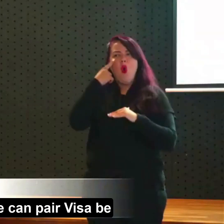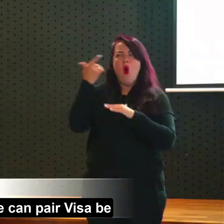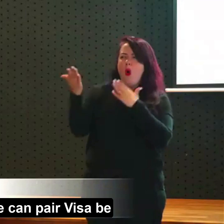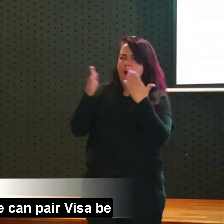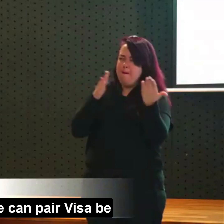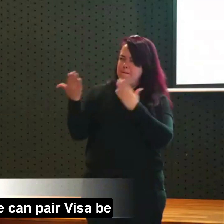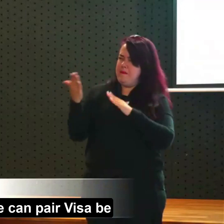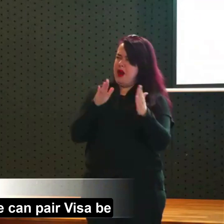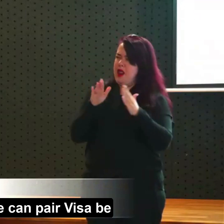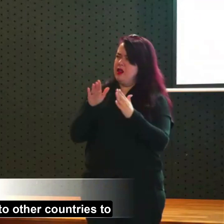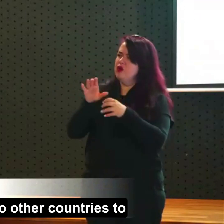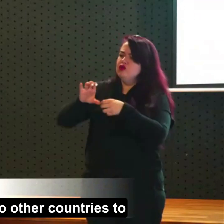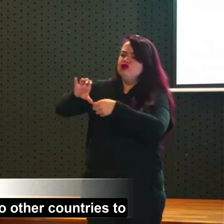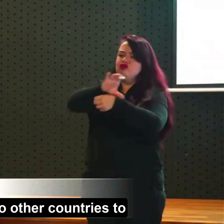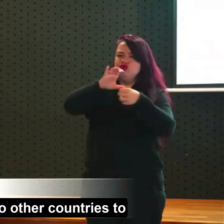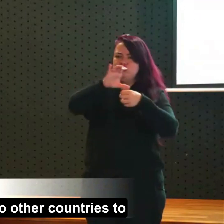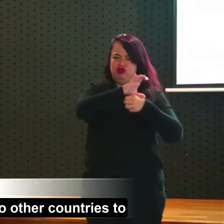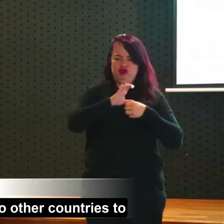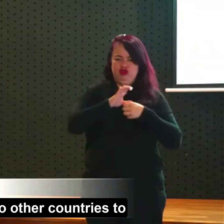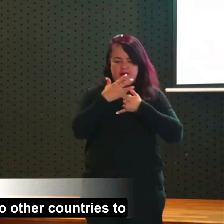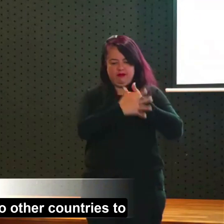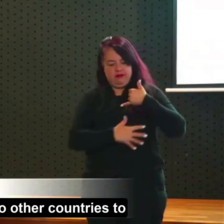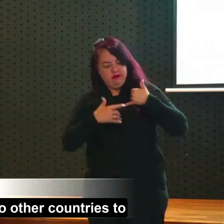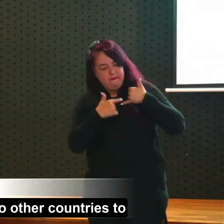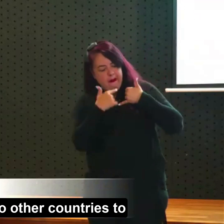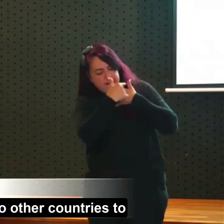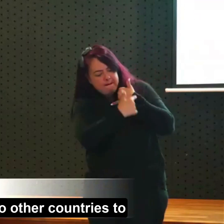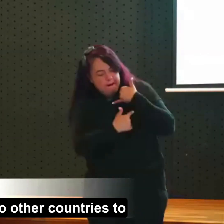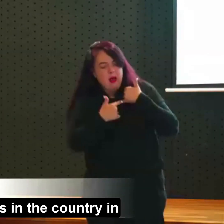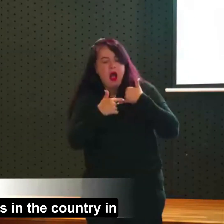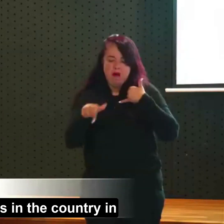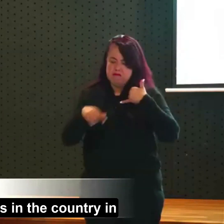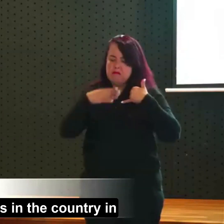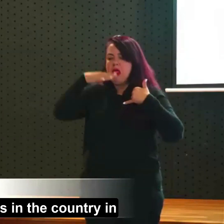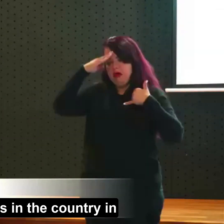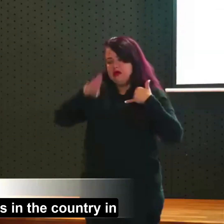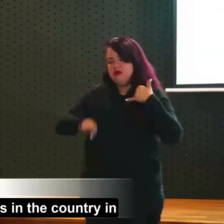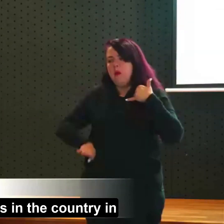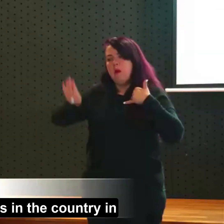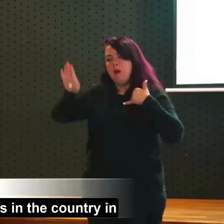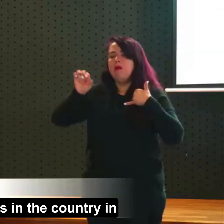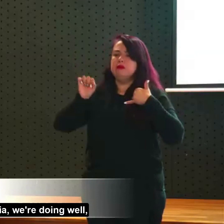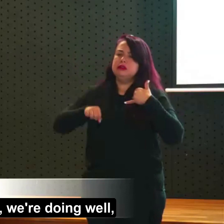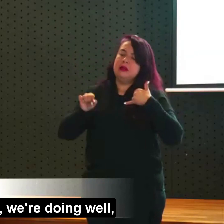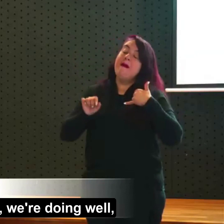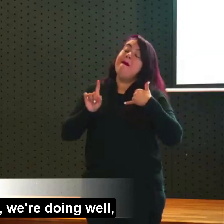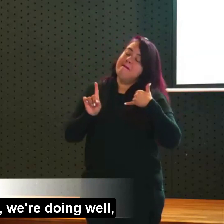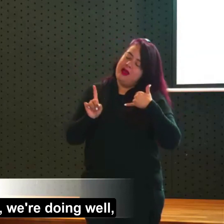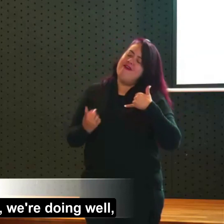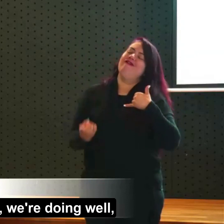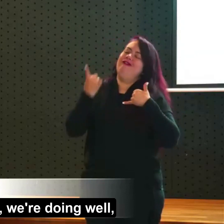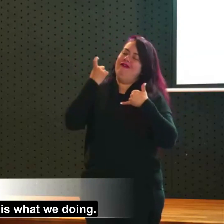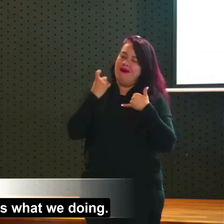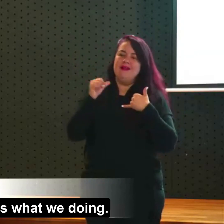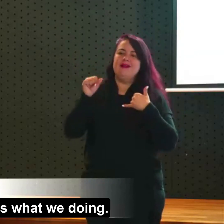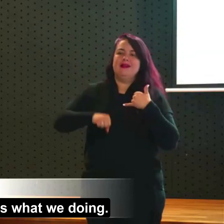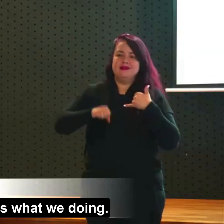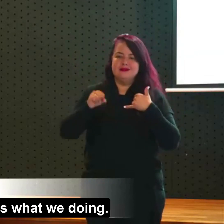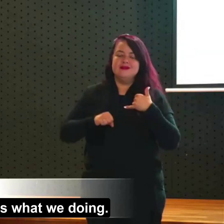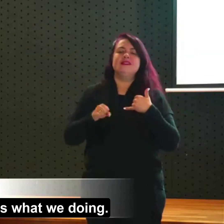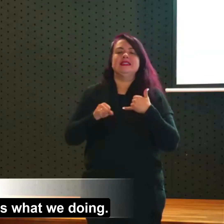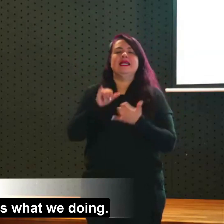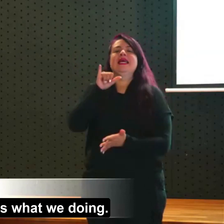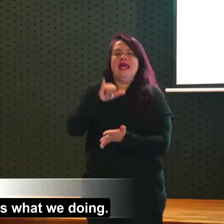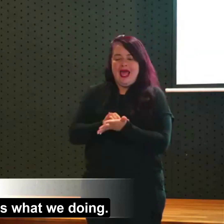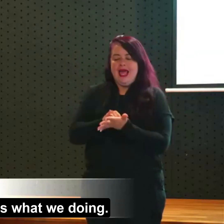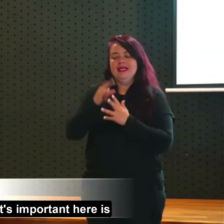if we compare vis-a-vis Medellín to other countries, to other cities in the country, in Colombia, we're doing well. But that